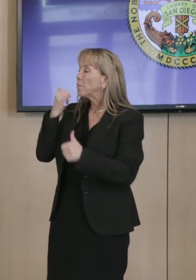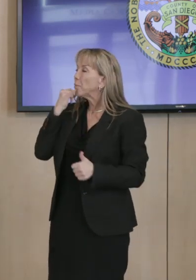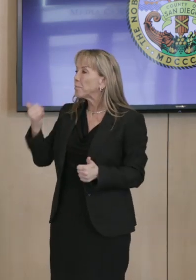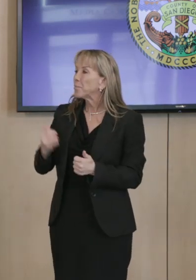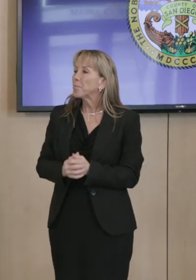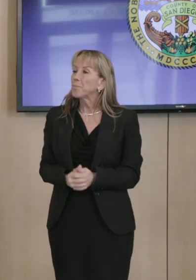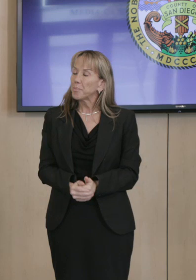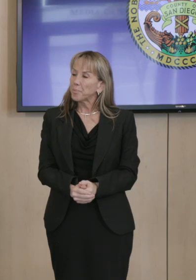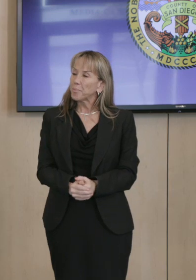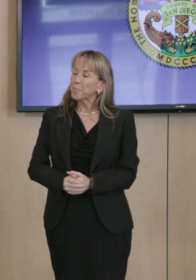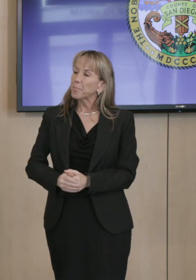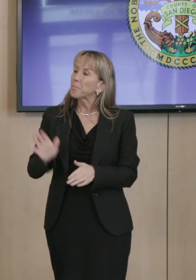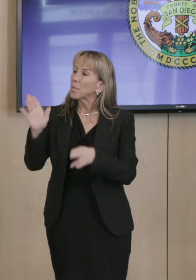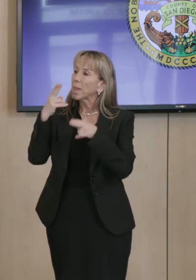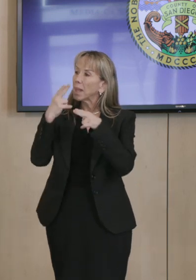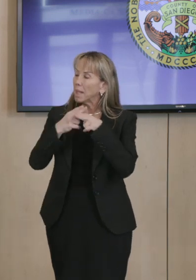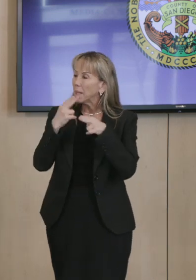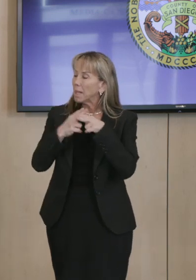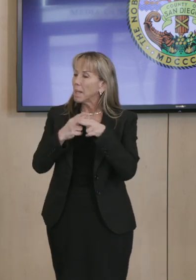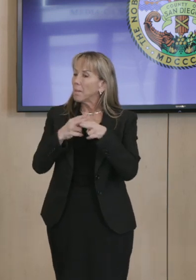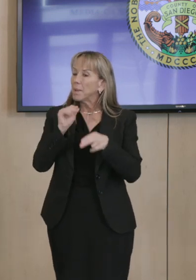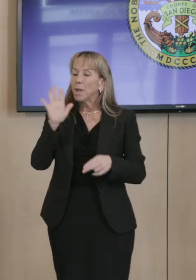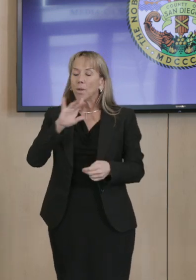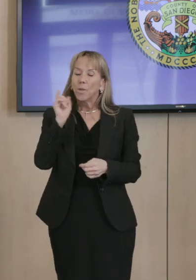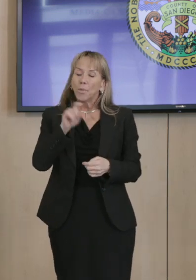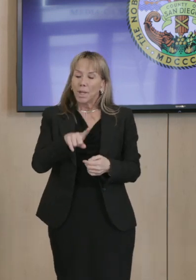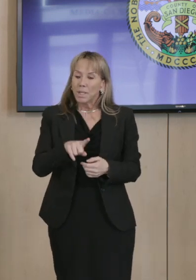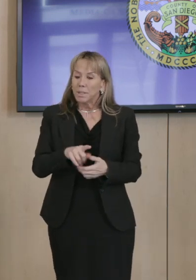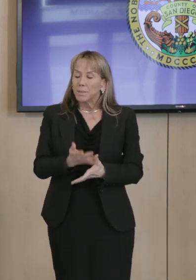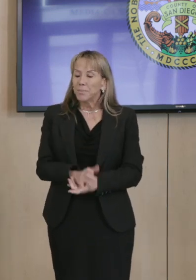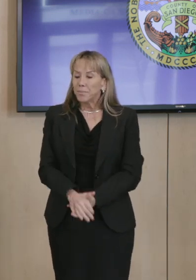KUSI, please state your name and question.